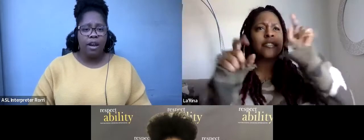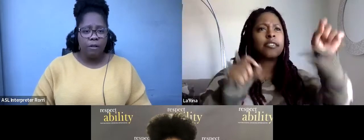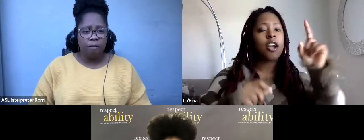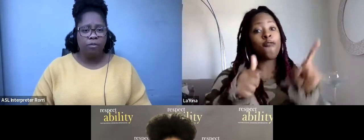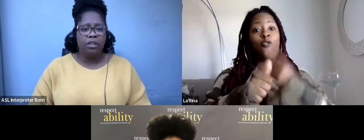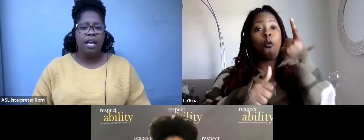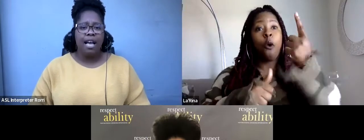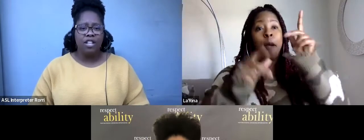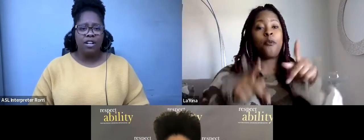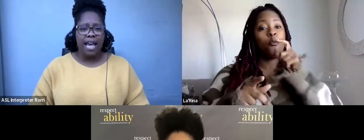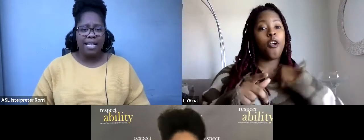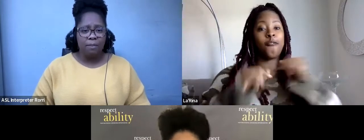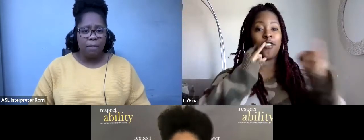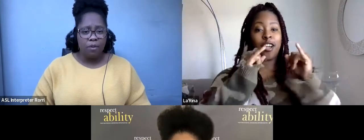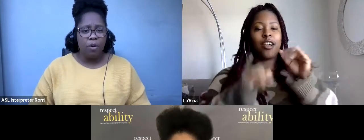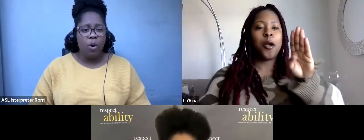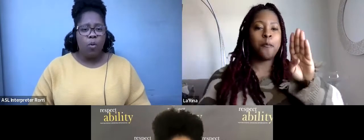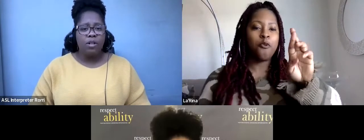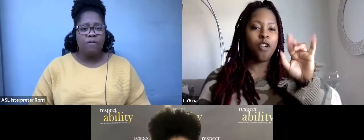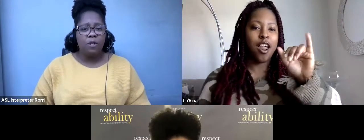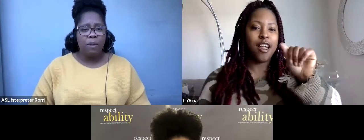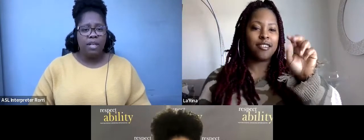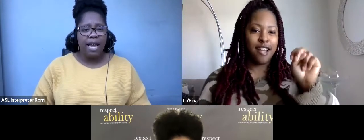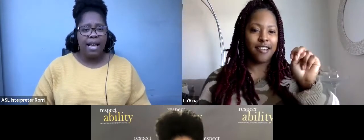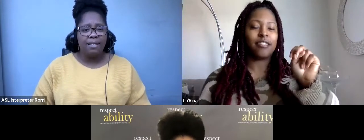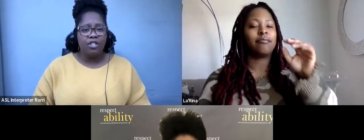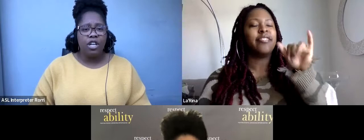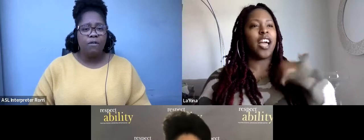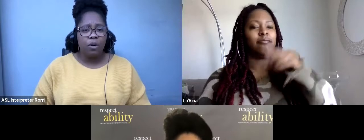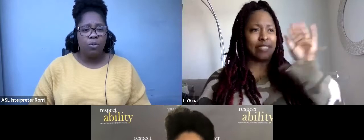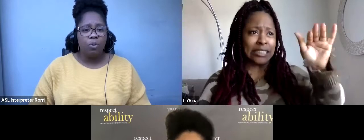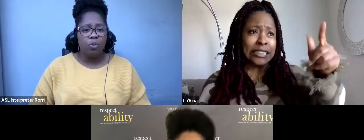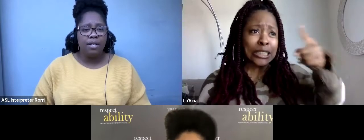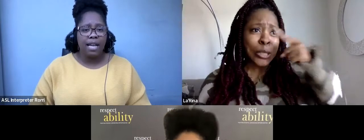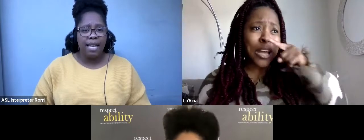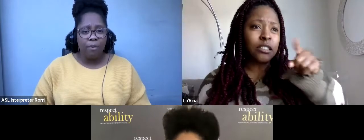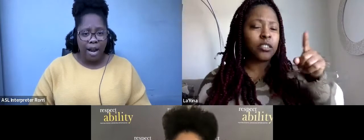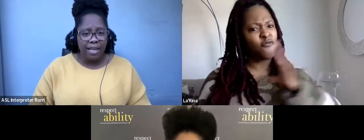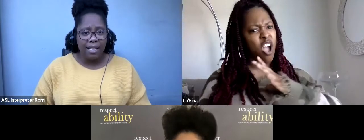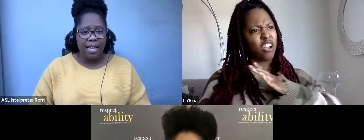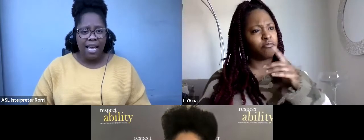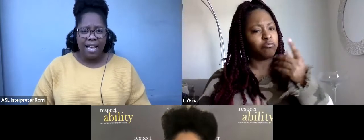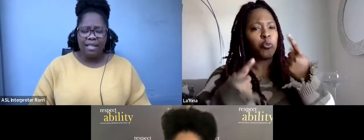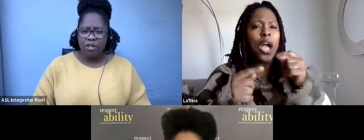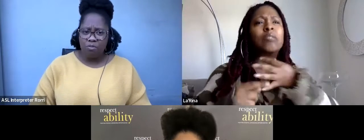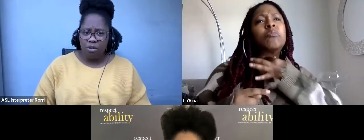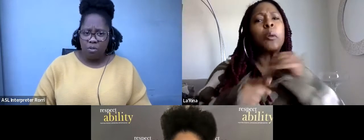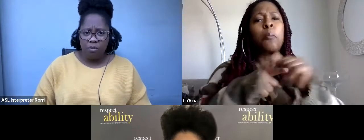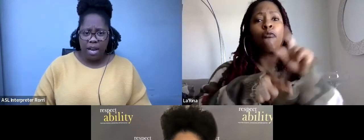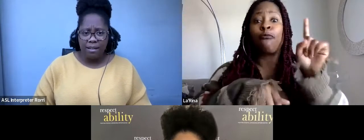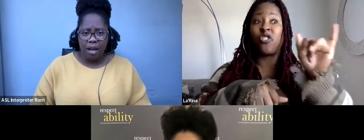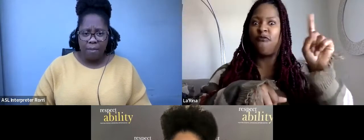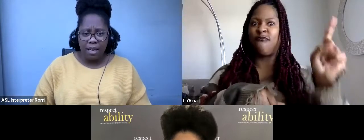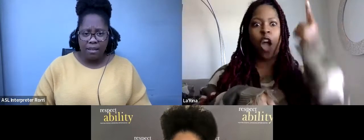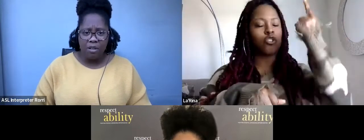from there. I started to ask people. One of the first people that I asked to interview was a guy named Brian. I said, would